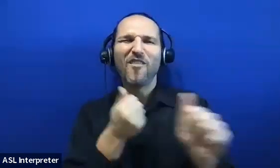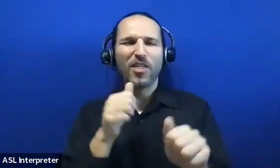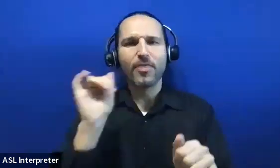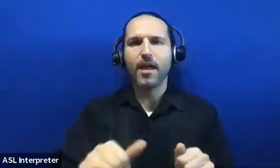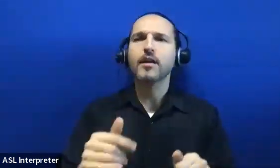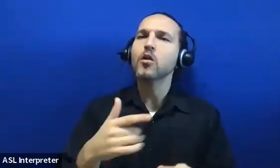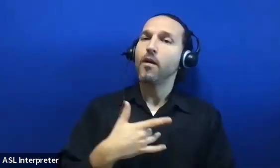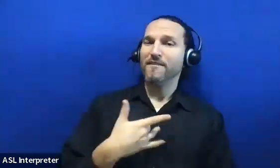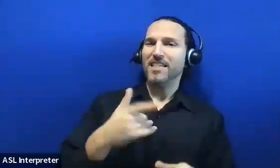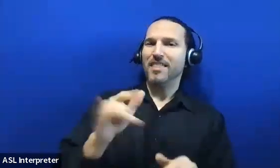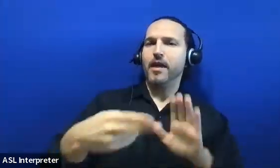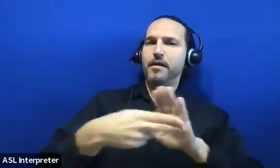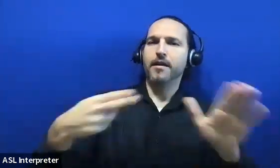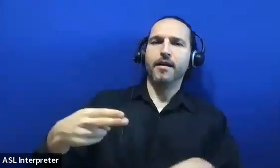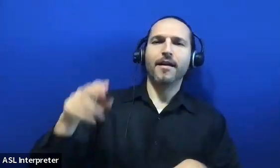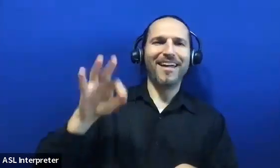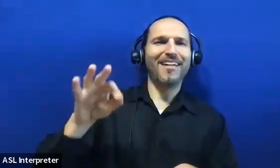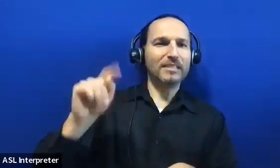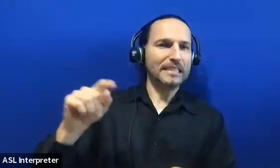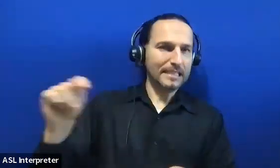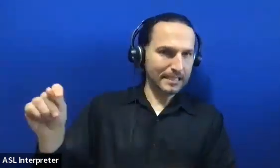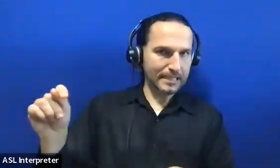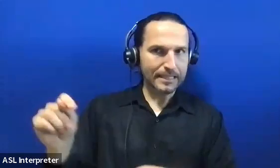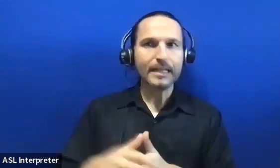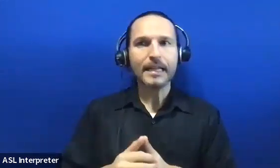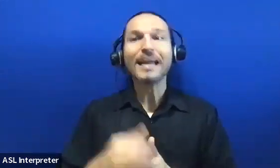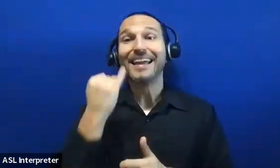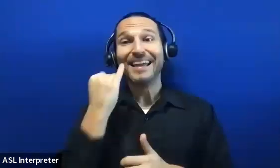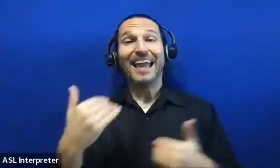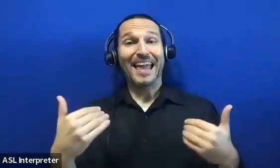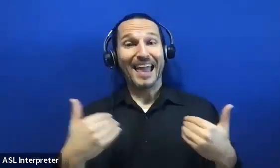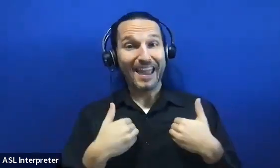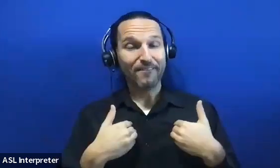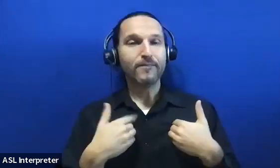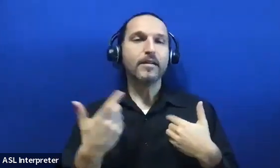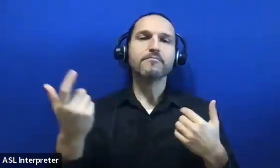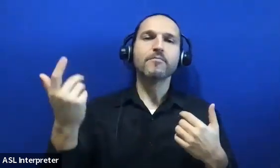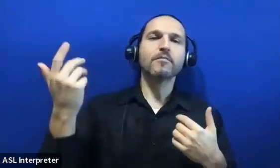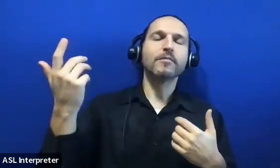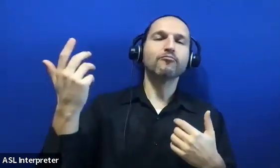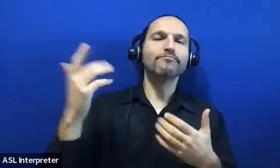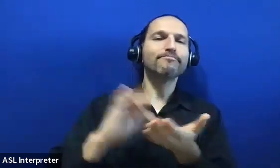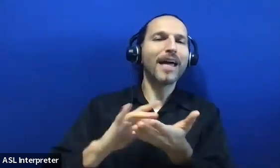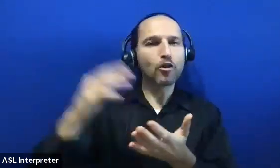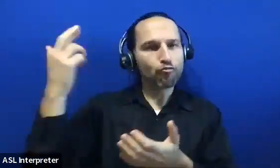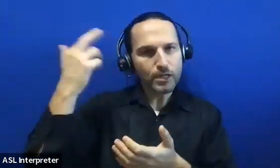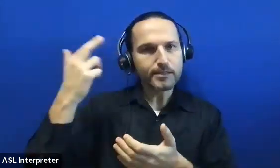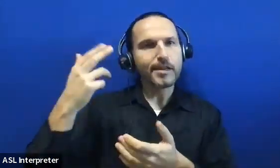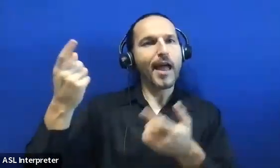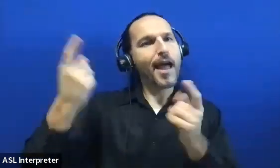where a child is failure to thrive, although when there is a lot of medical events happening to the